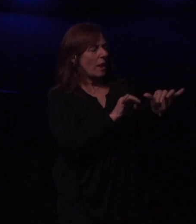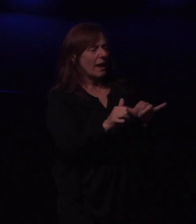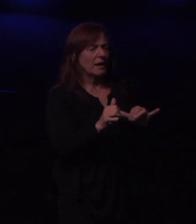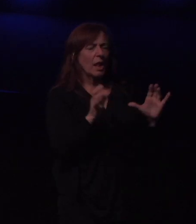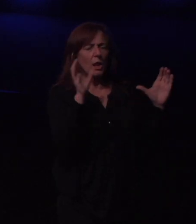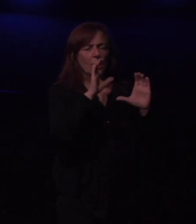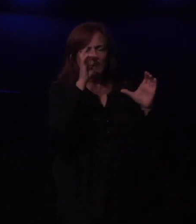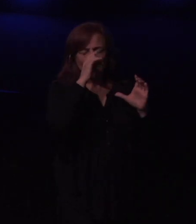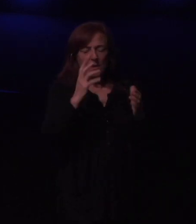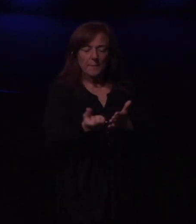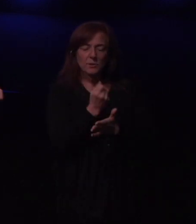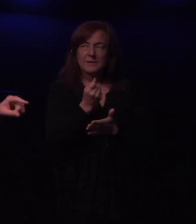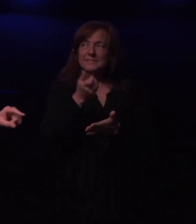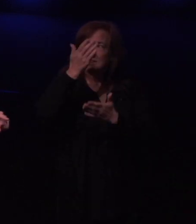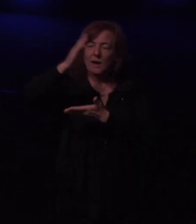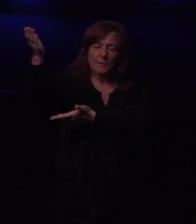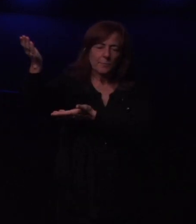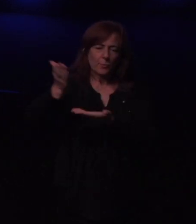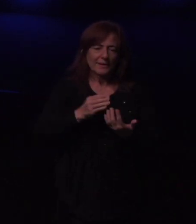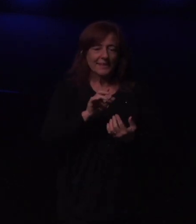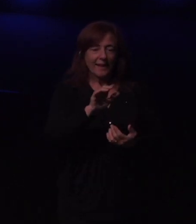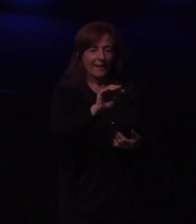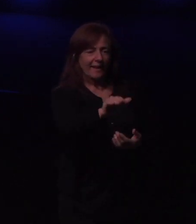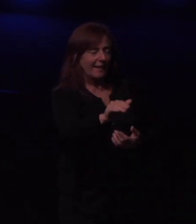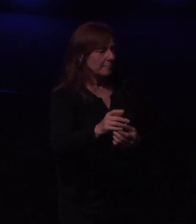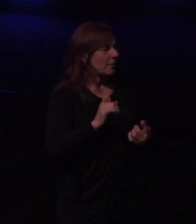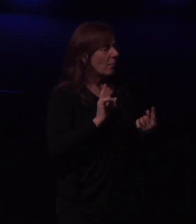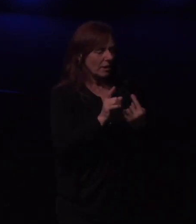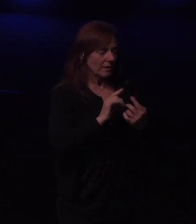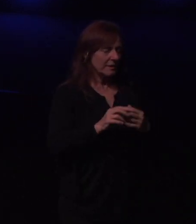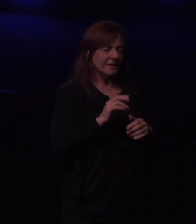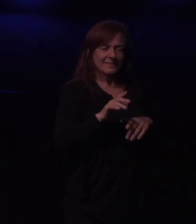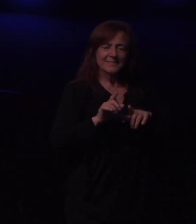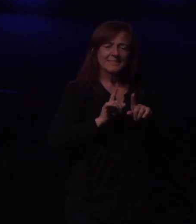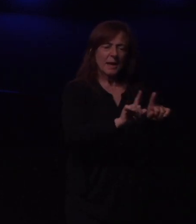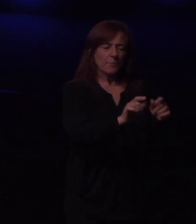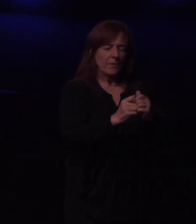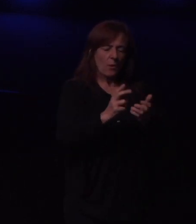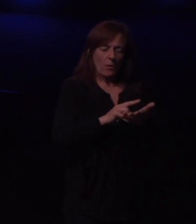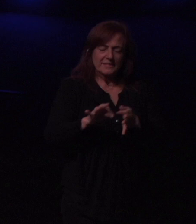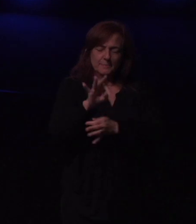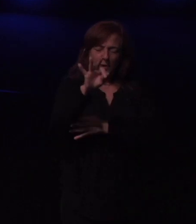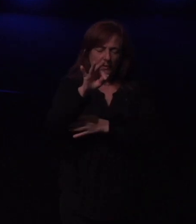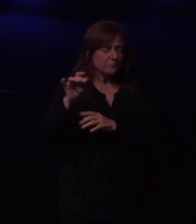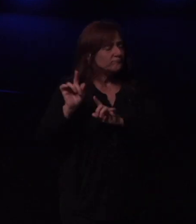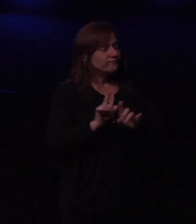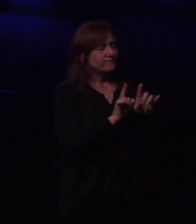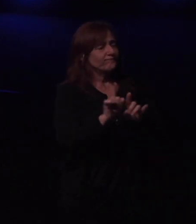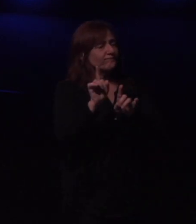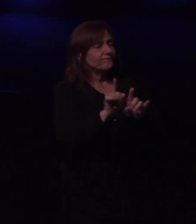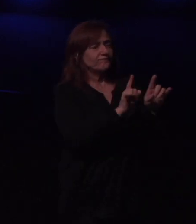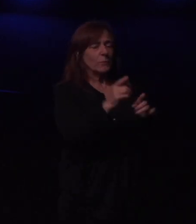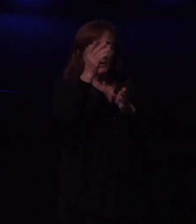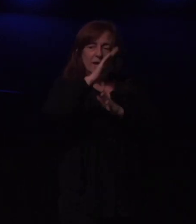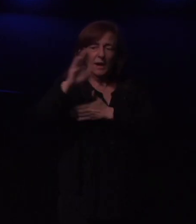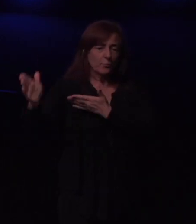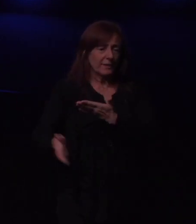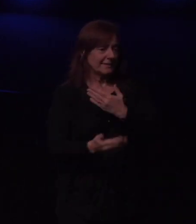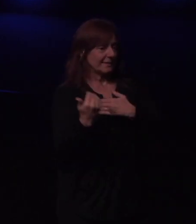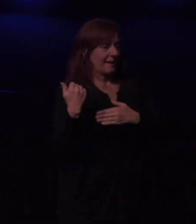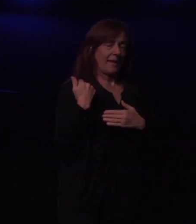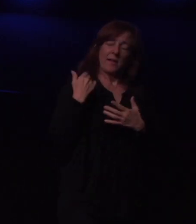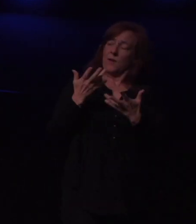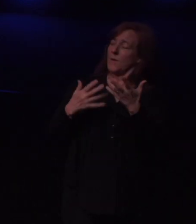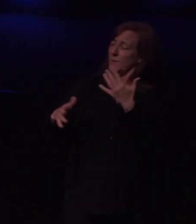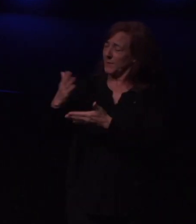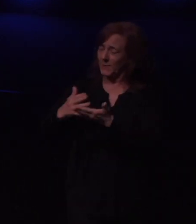for the opportunities God brings your way. Be walking in step with the Holy Spirit, and whatever God brings your way, whatever